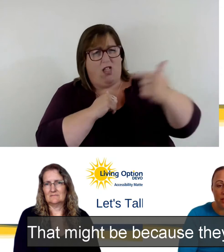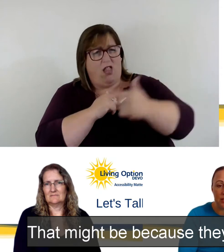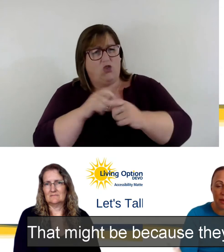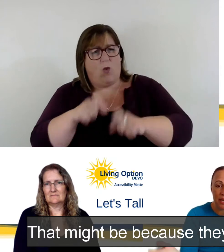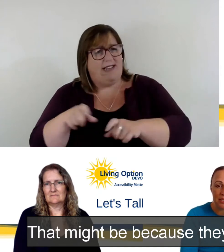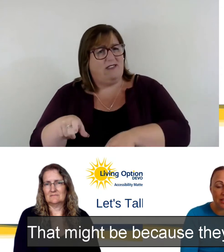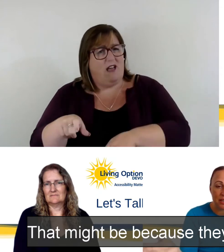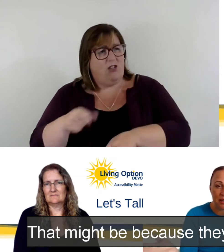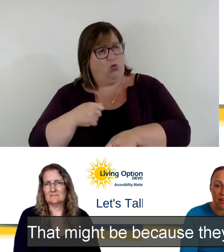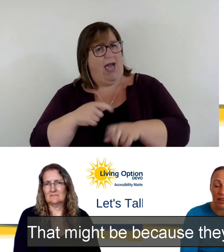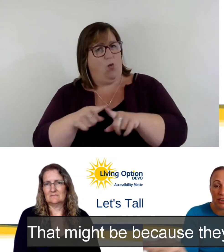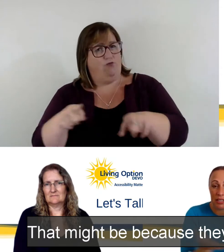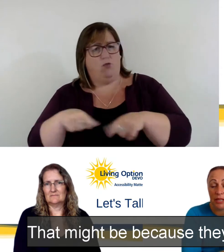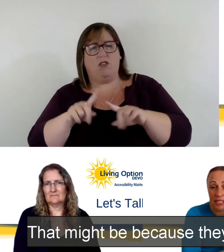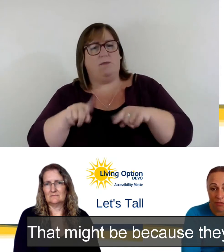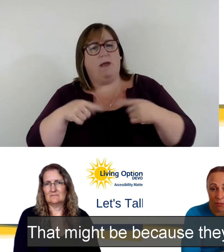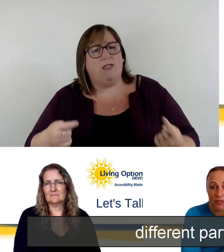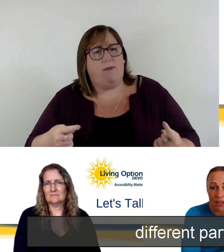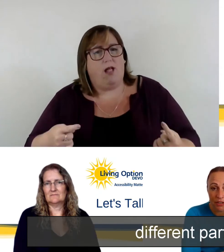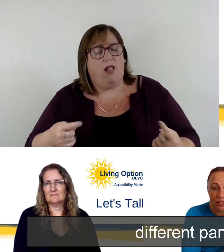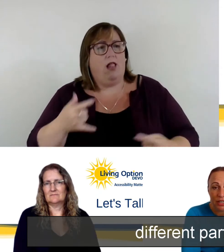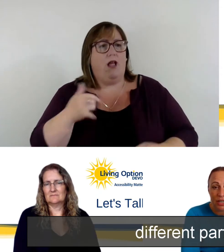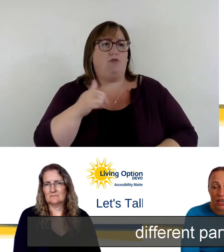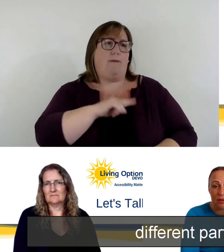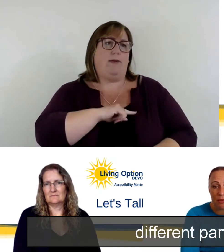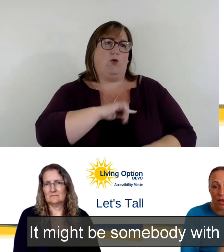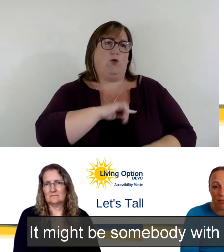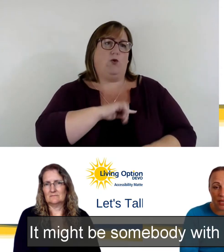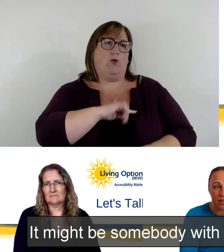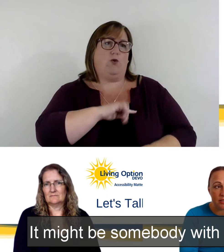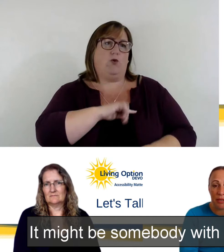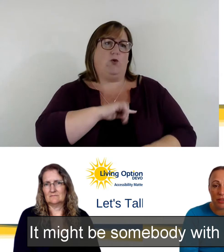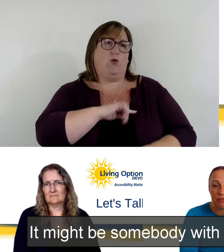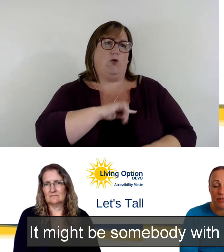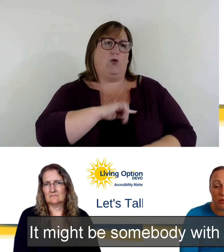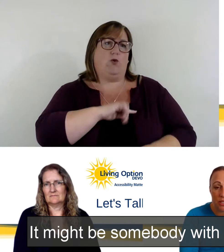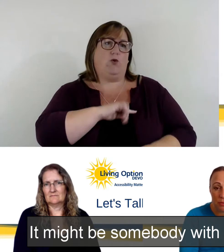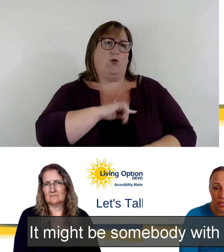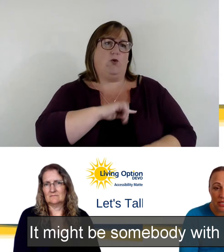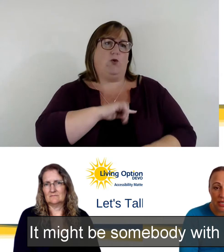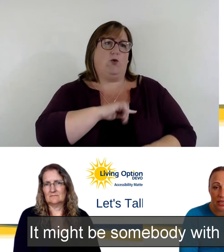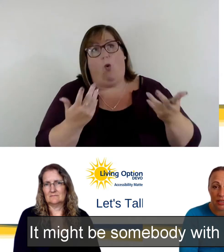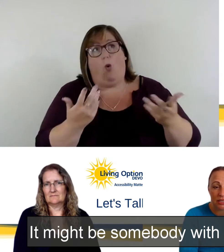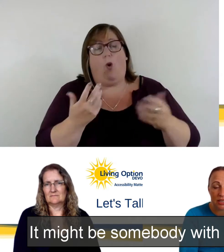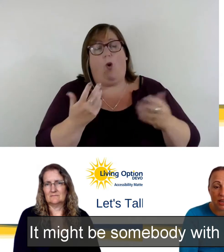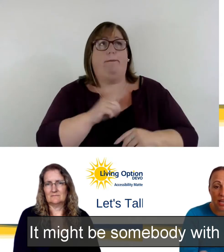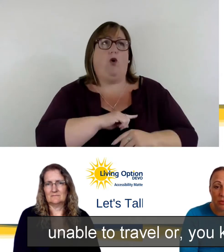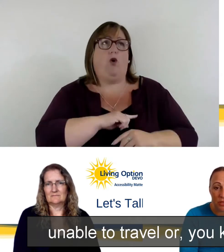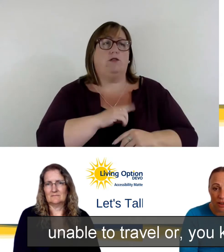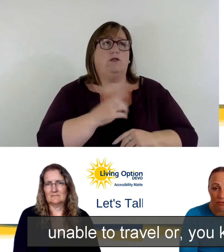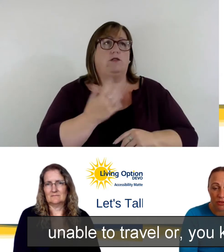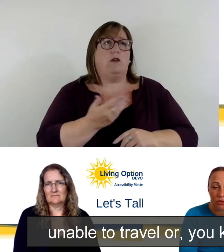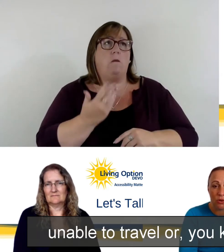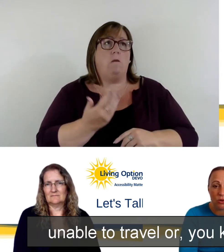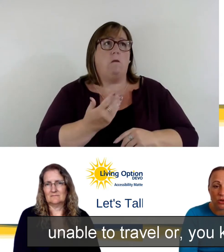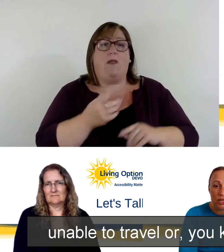be because they're based in a completely different part of Devon. It might be somebody with a physical disability that's unable